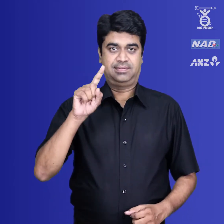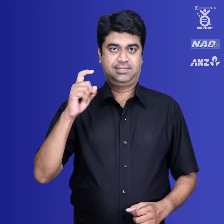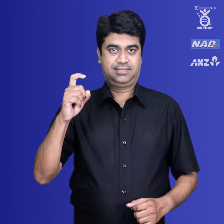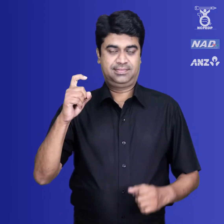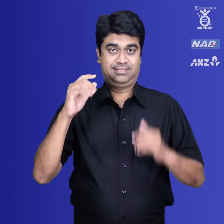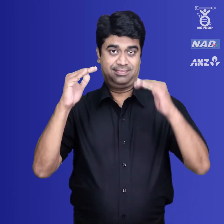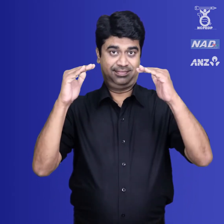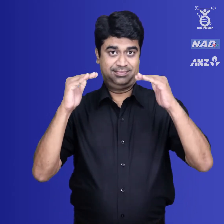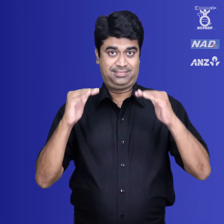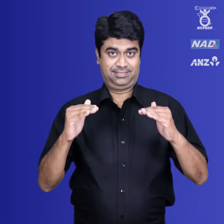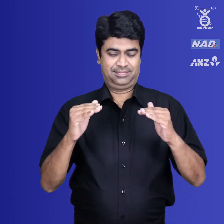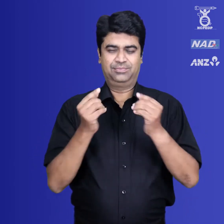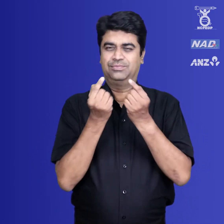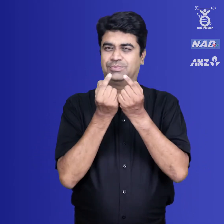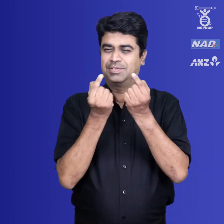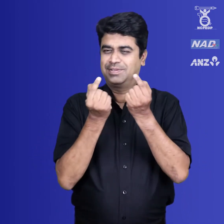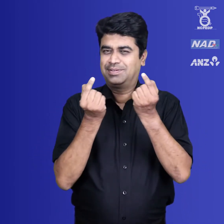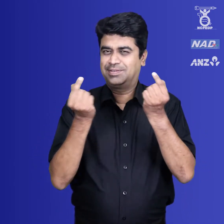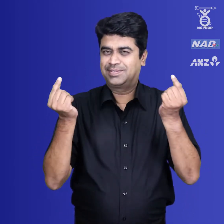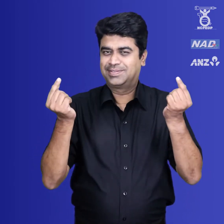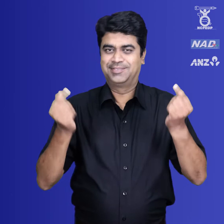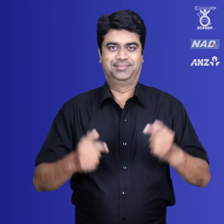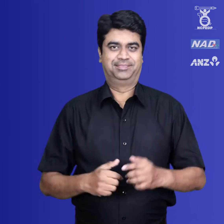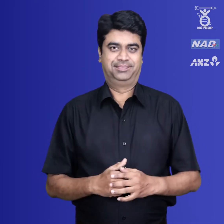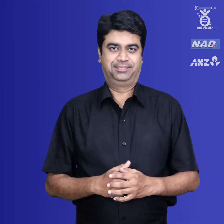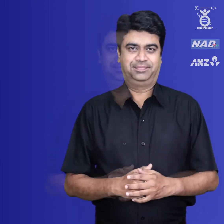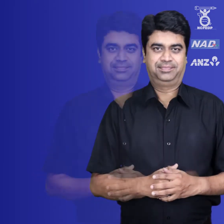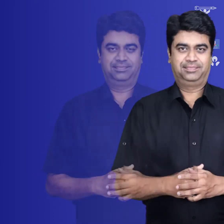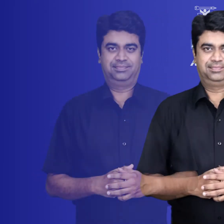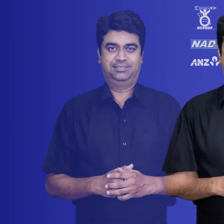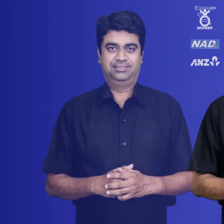Chapter 17 Miscellaneous